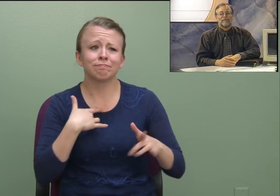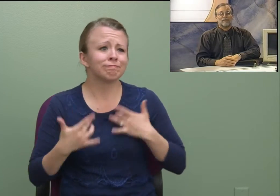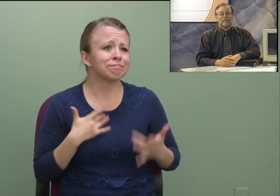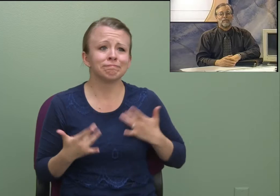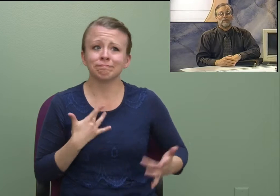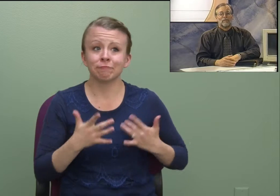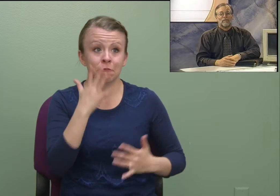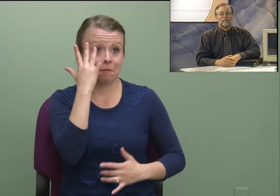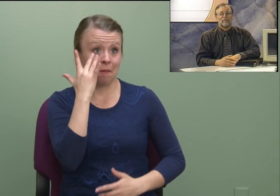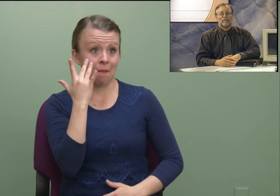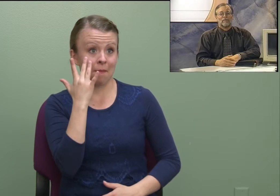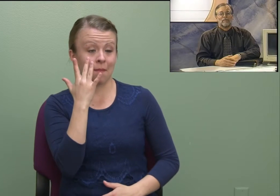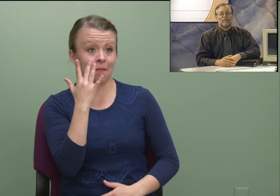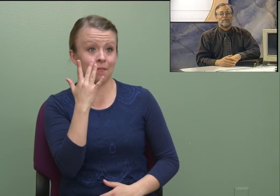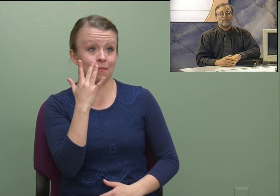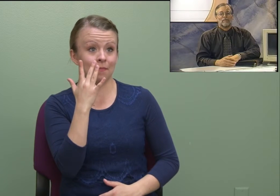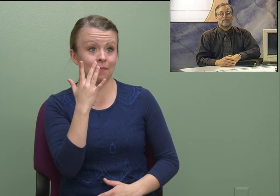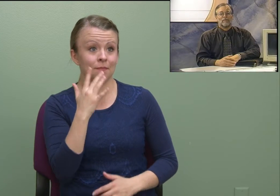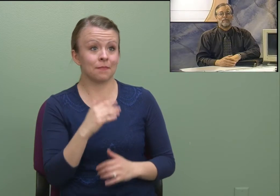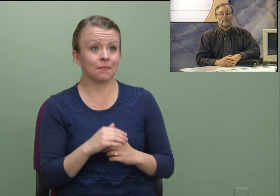because the